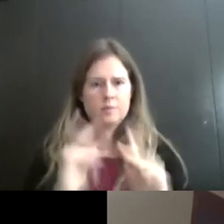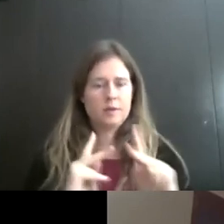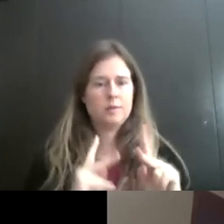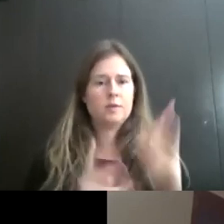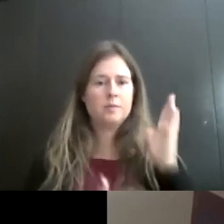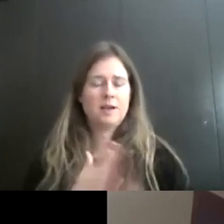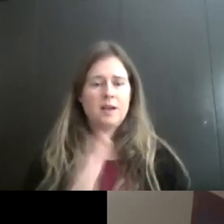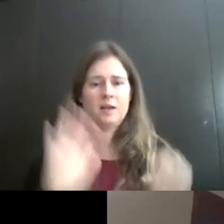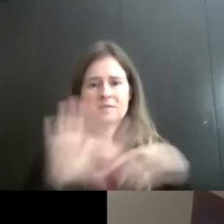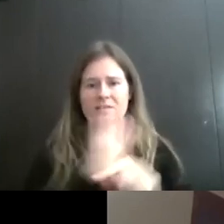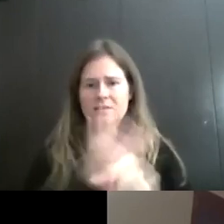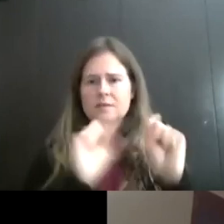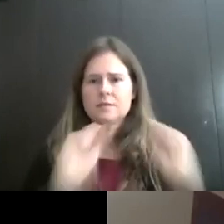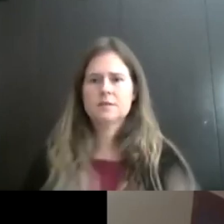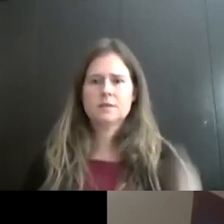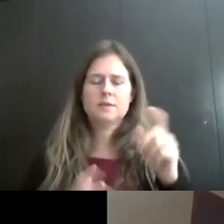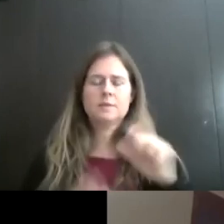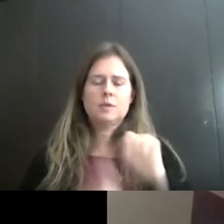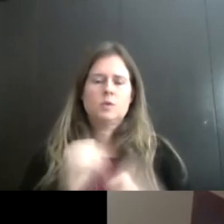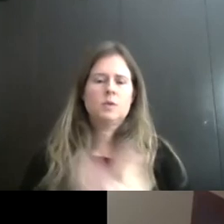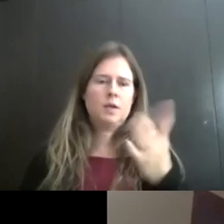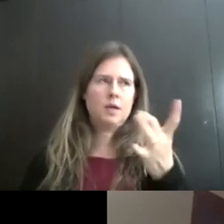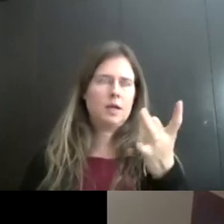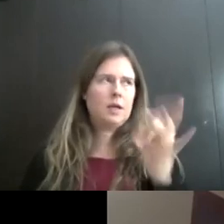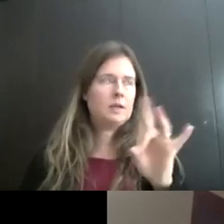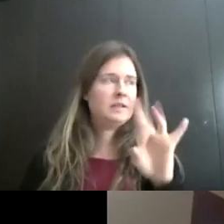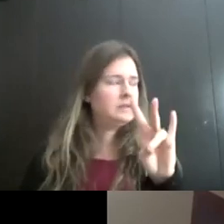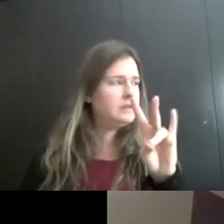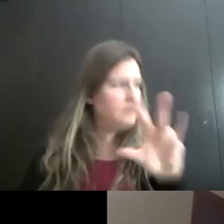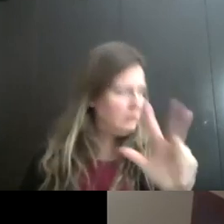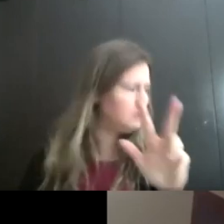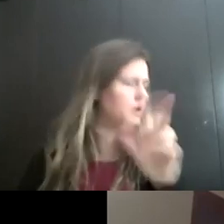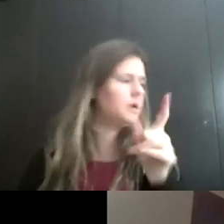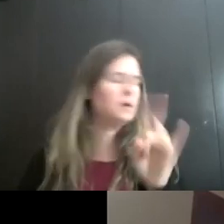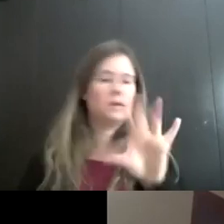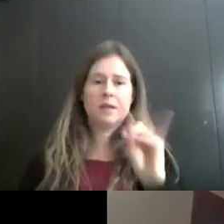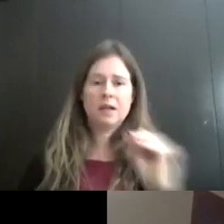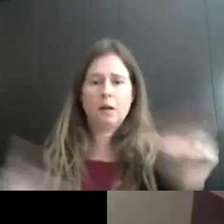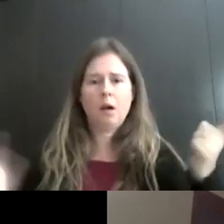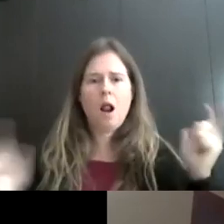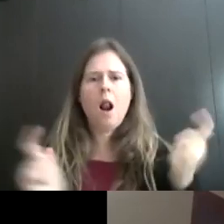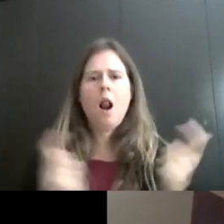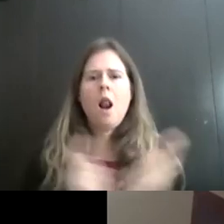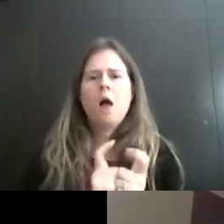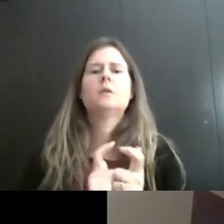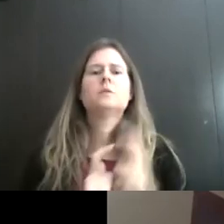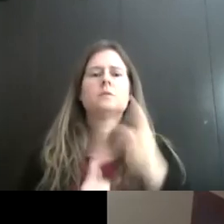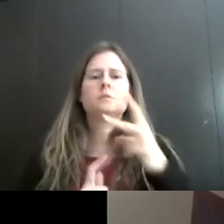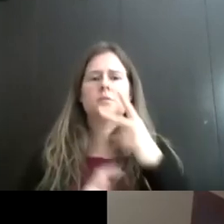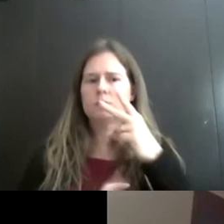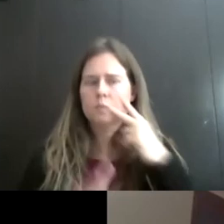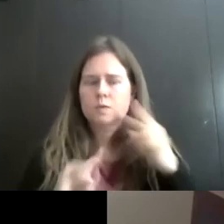system in 1873, definitely by 1880, they estimate the tribal population throughout